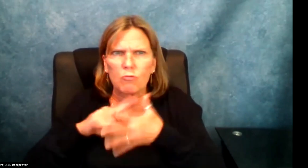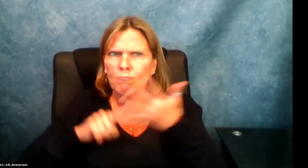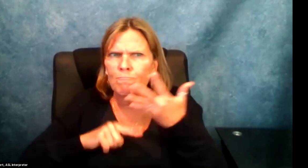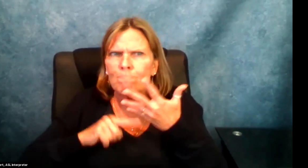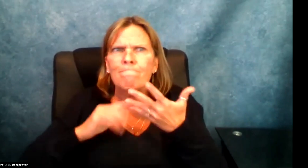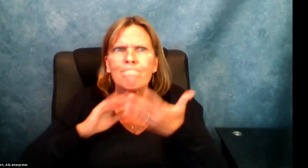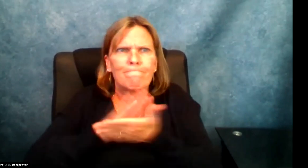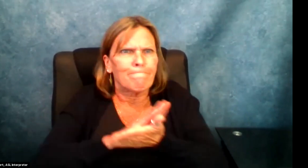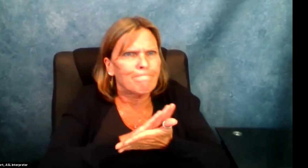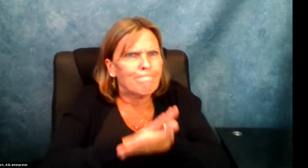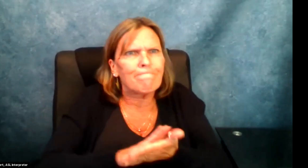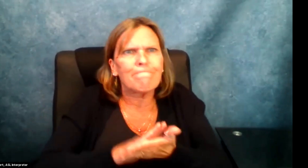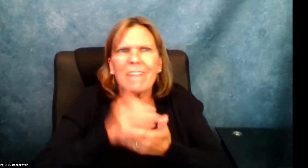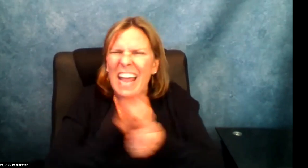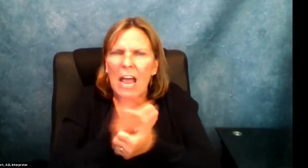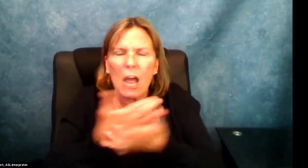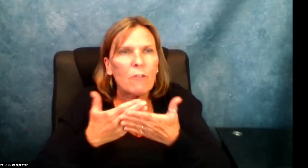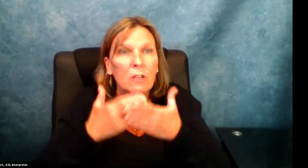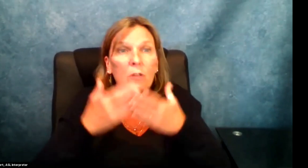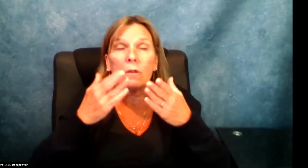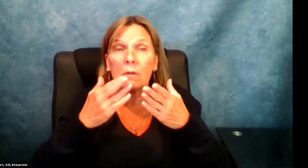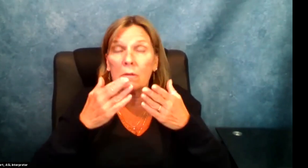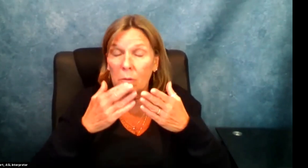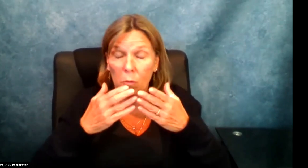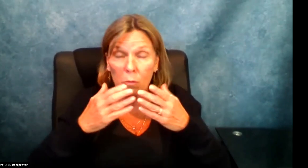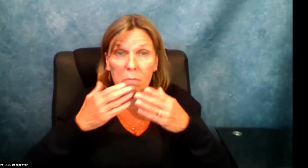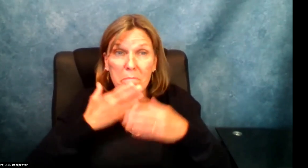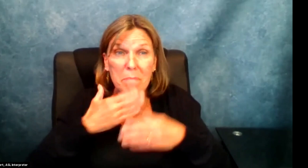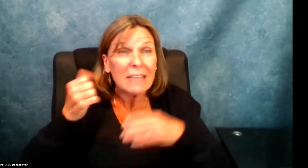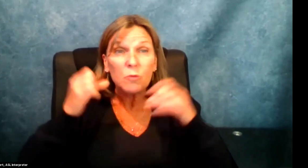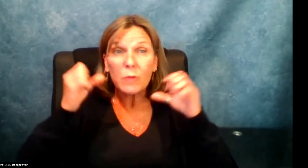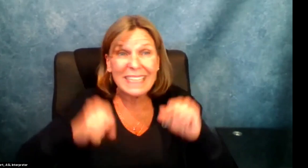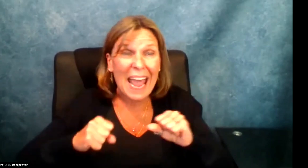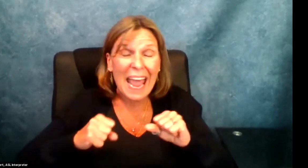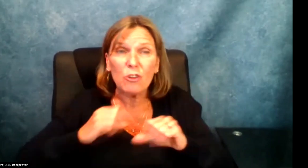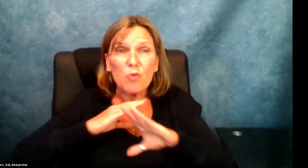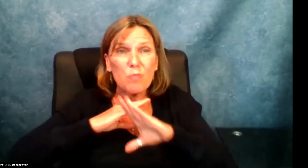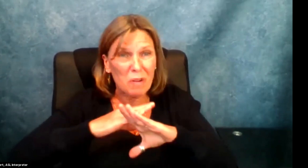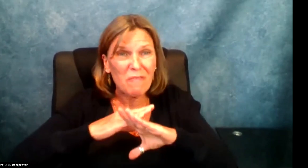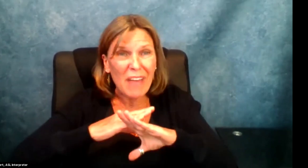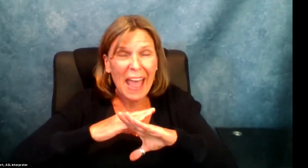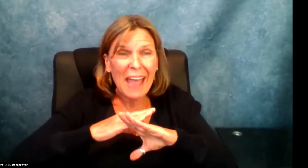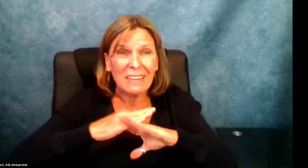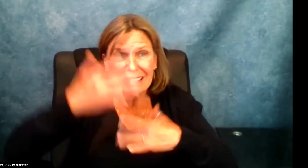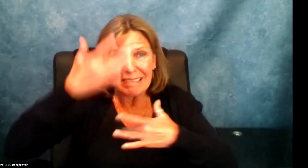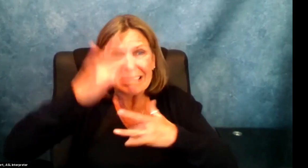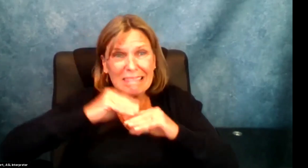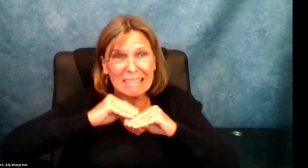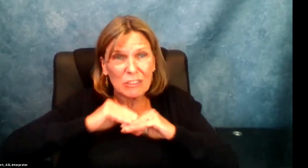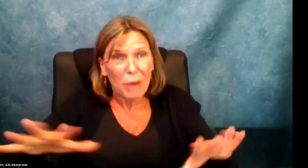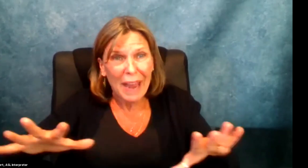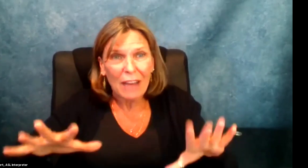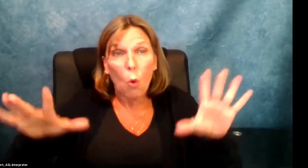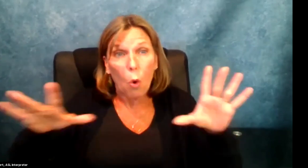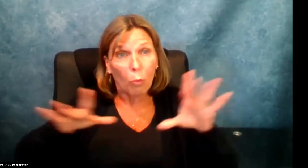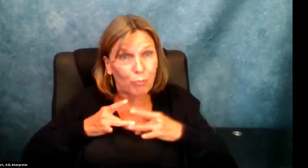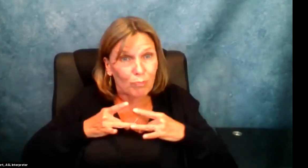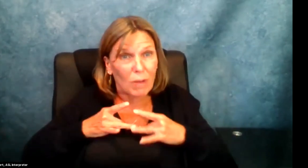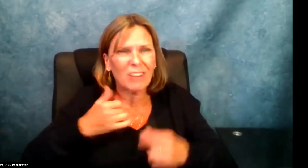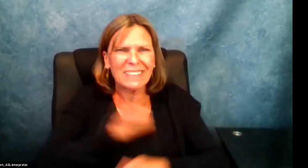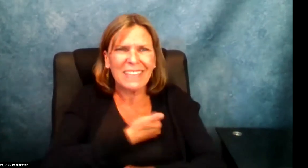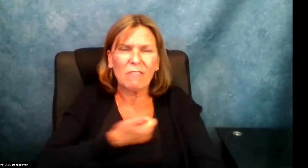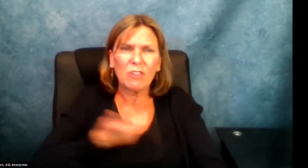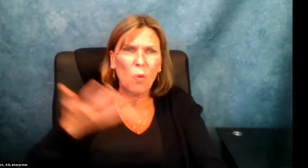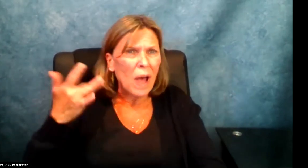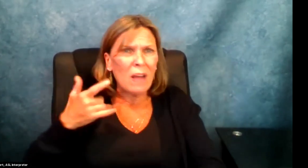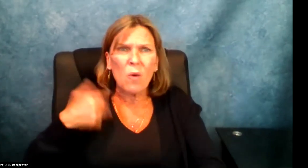And that's been partly to prevent ourselves from getting sick, but also recognizing that we see so many kids every day and